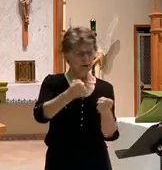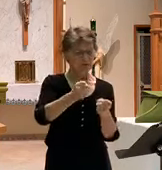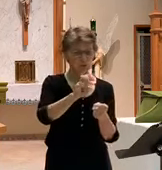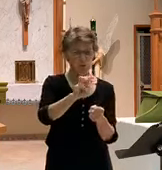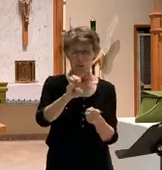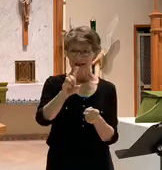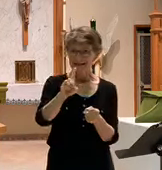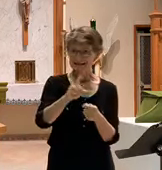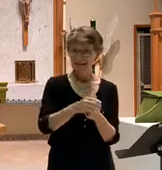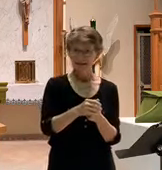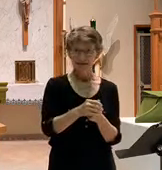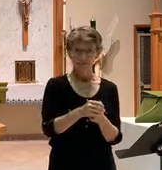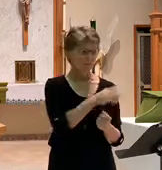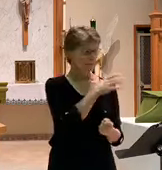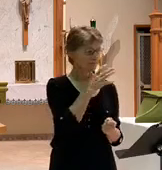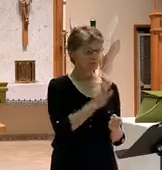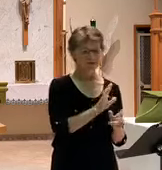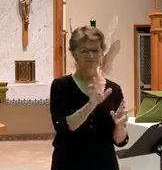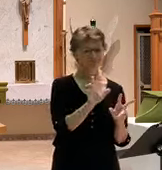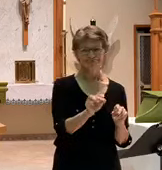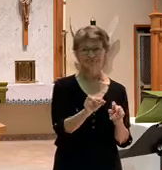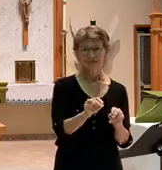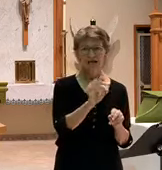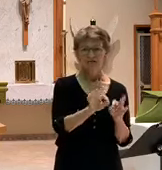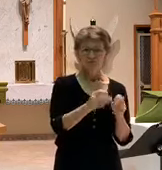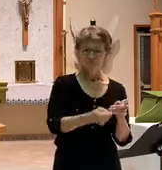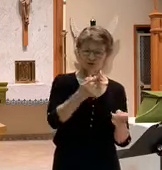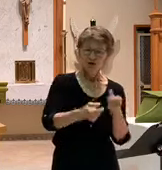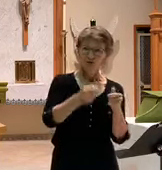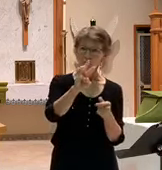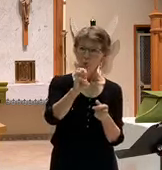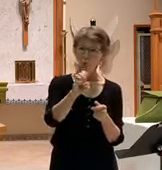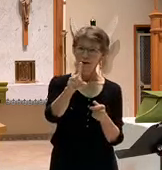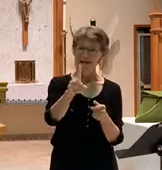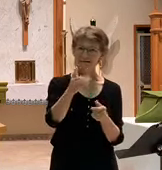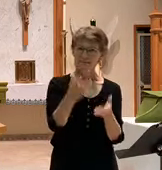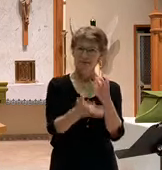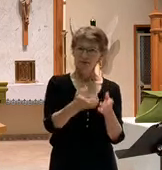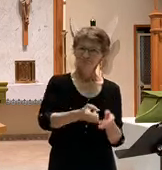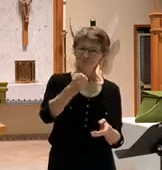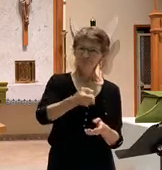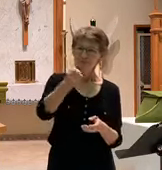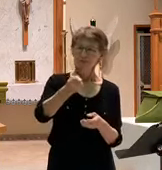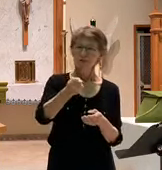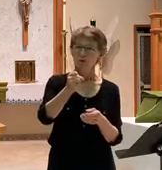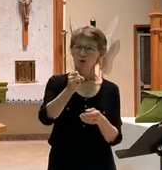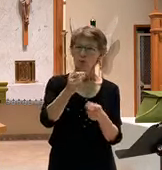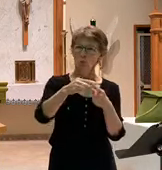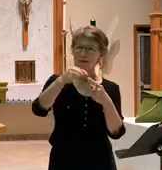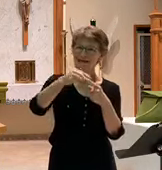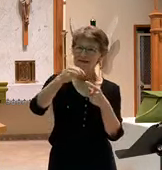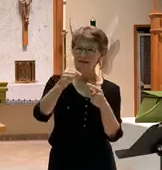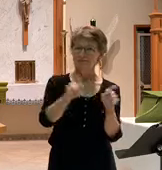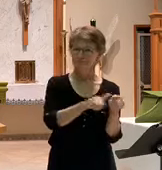He replied, 'No. If you pull up the weeds, you might uproot the wheat along with